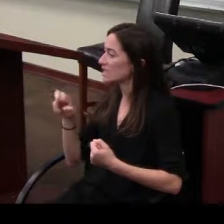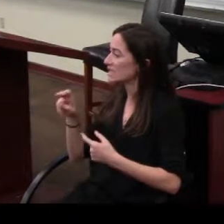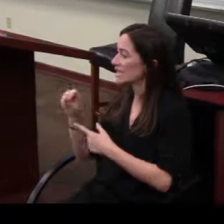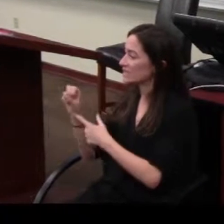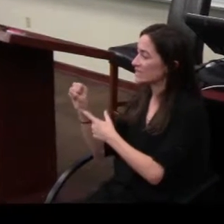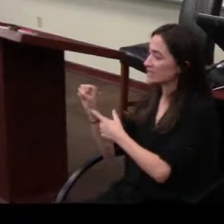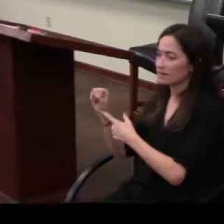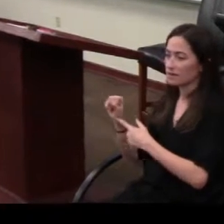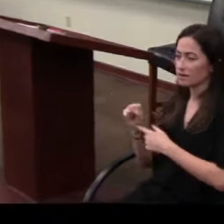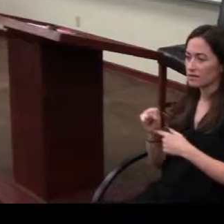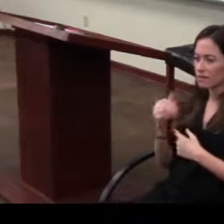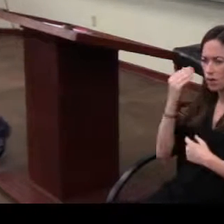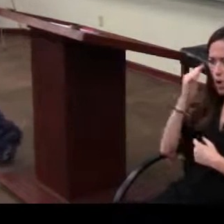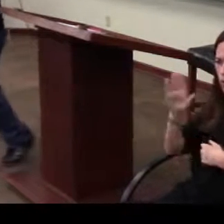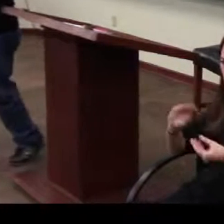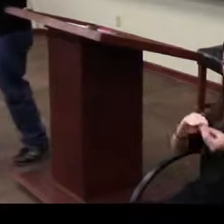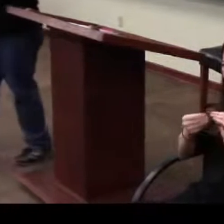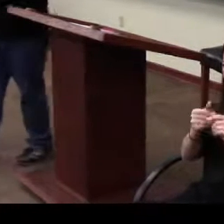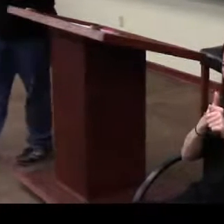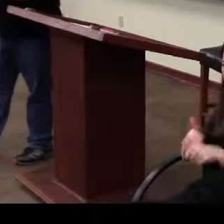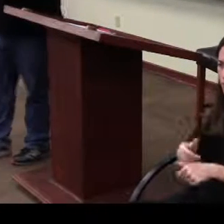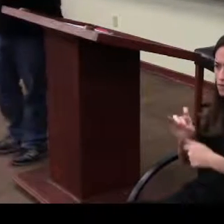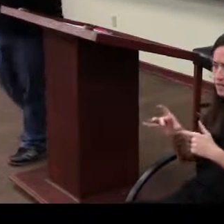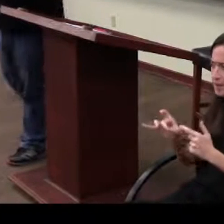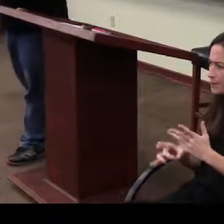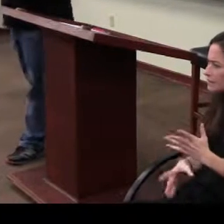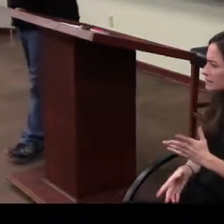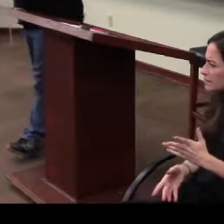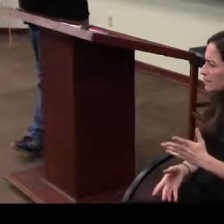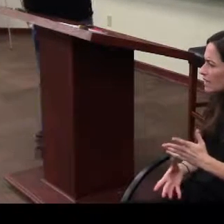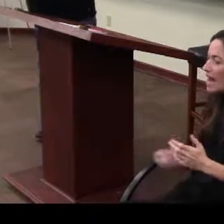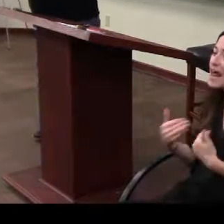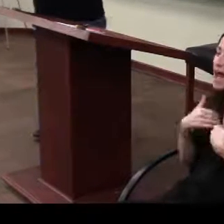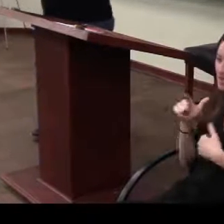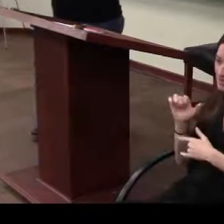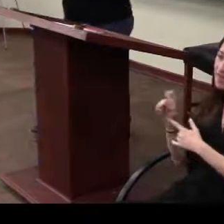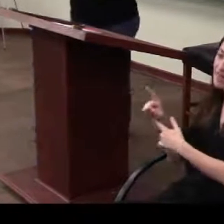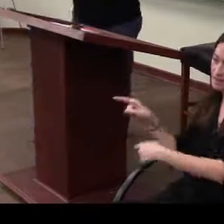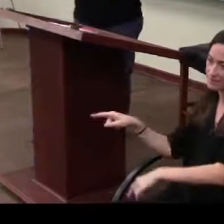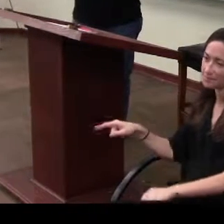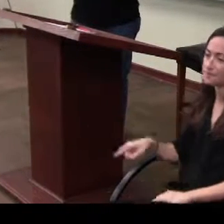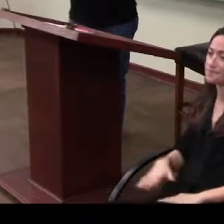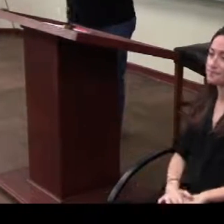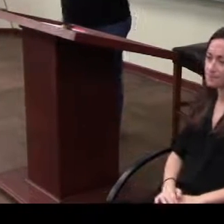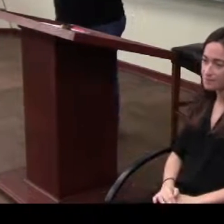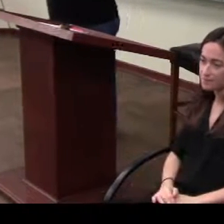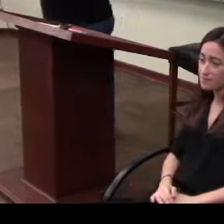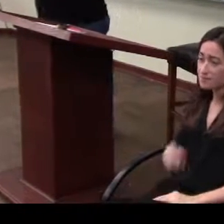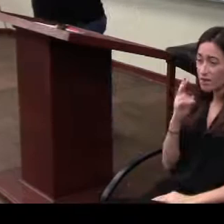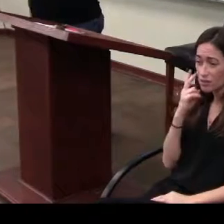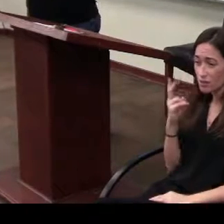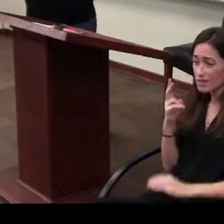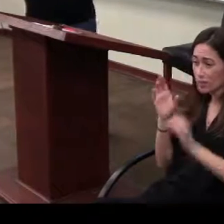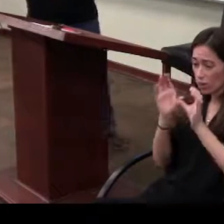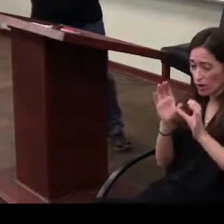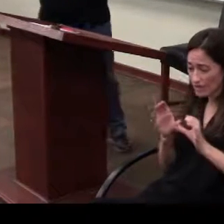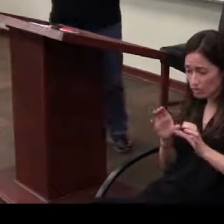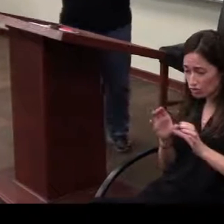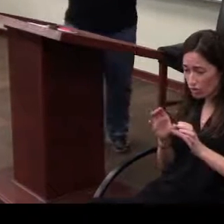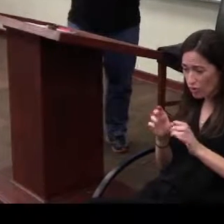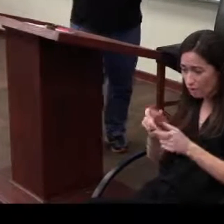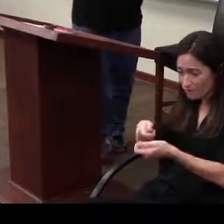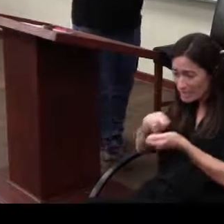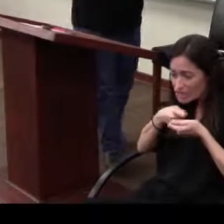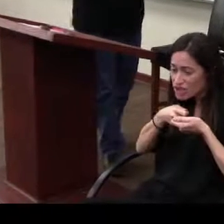your numbers and show these numbers. Yeah, so we're seeing a lot of that sort of stuff going on. Credential phishes or even